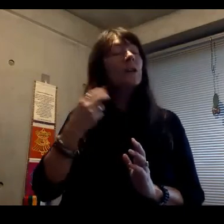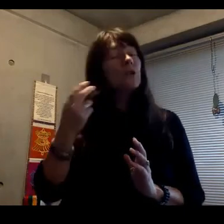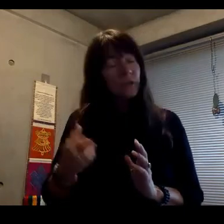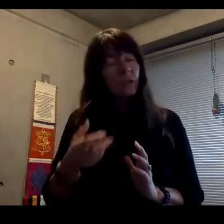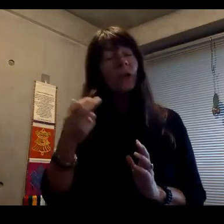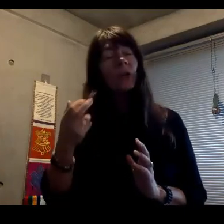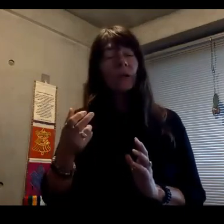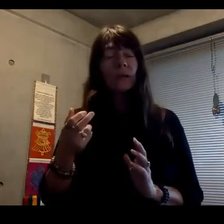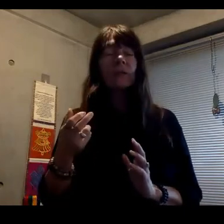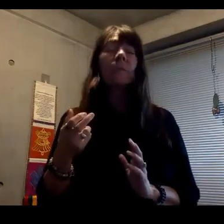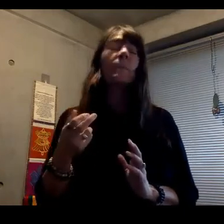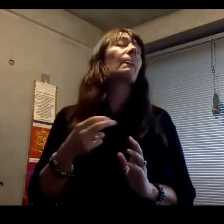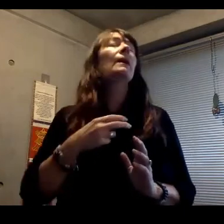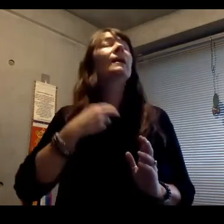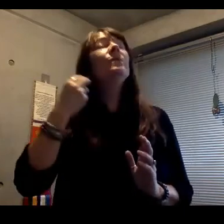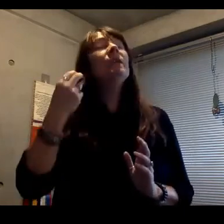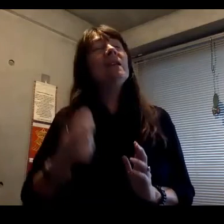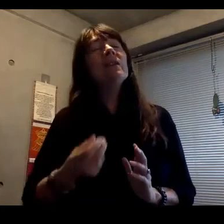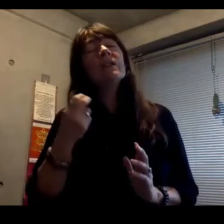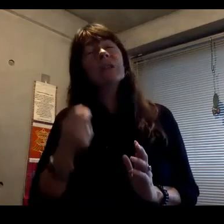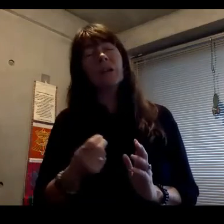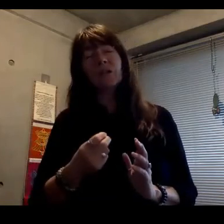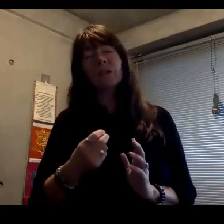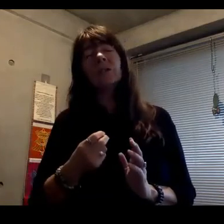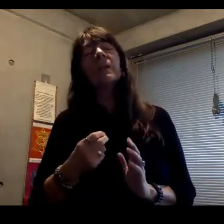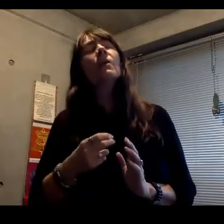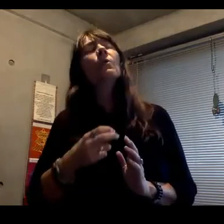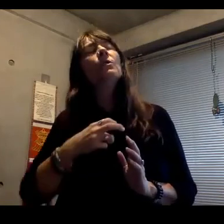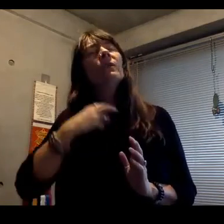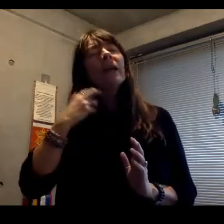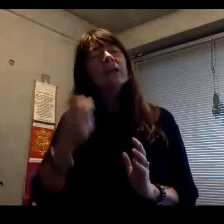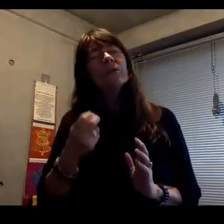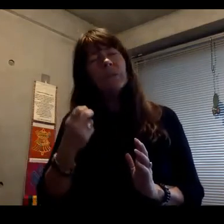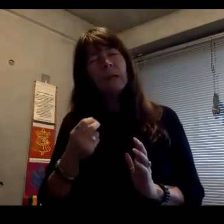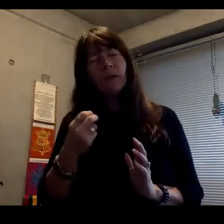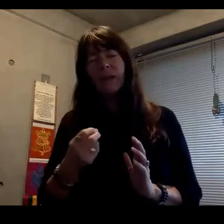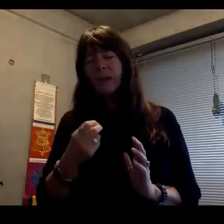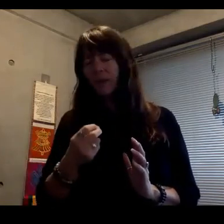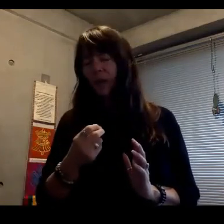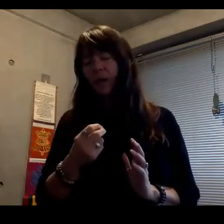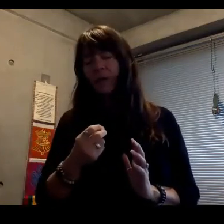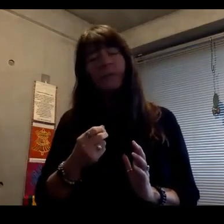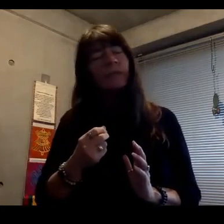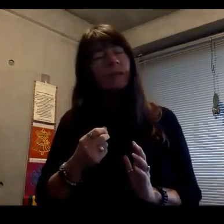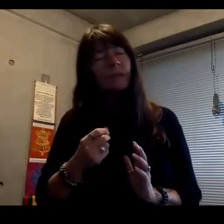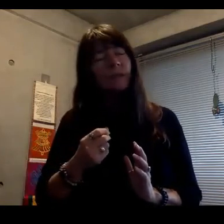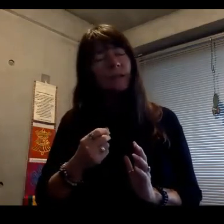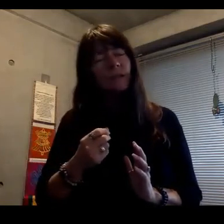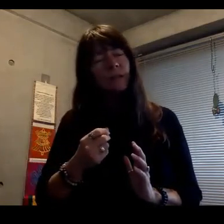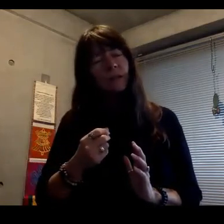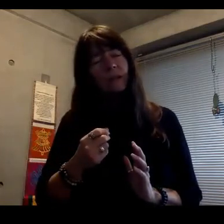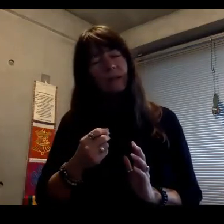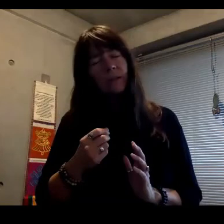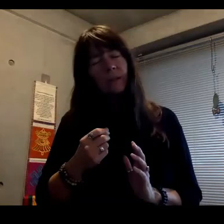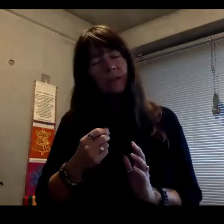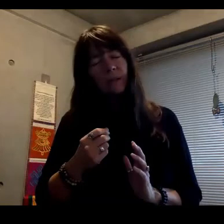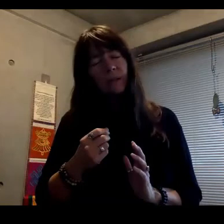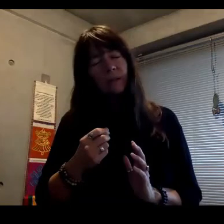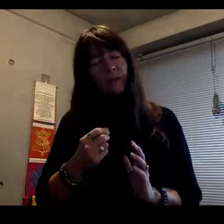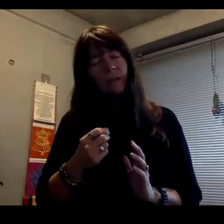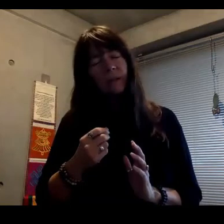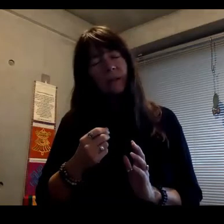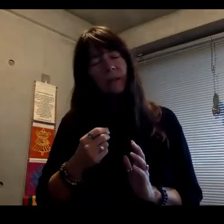And yet you're still curious. In these discussions, would you like to speak of anything else?